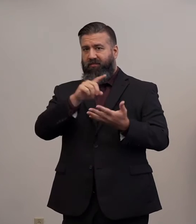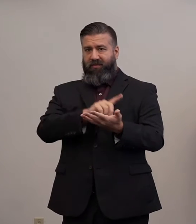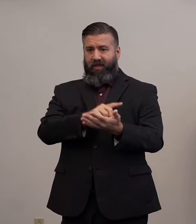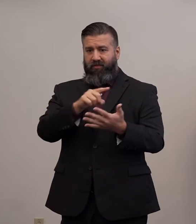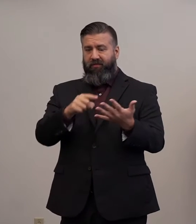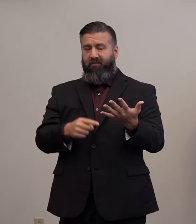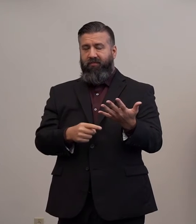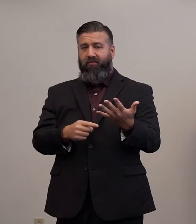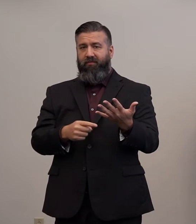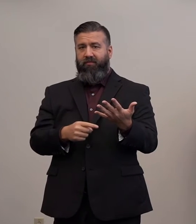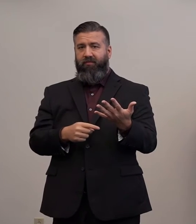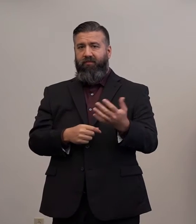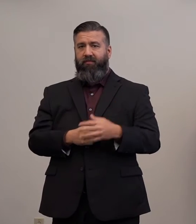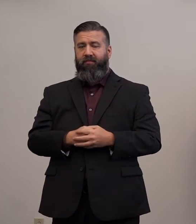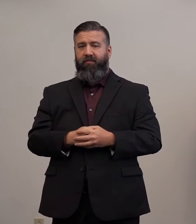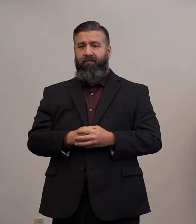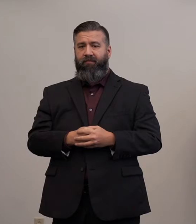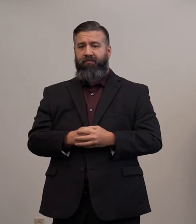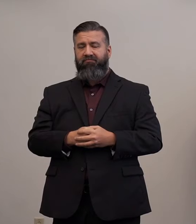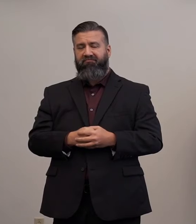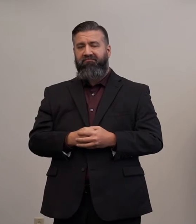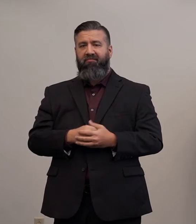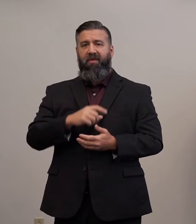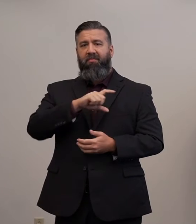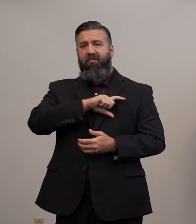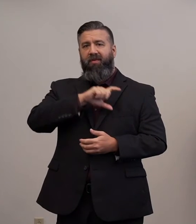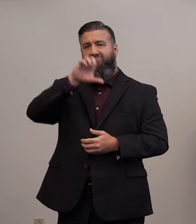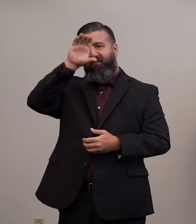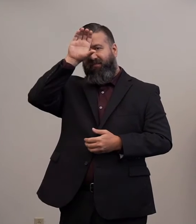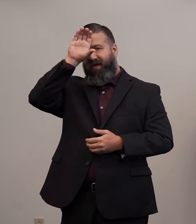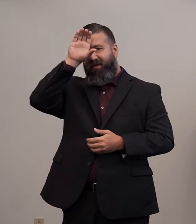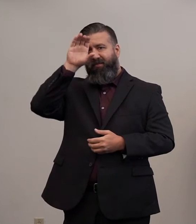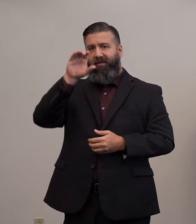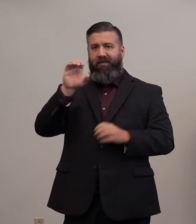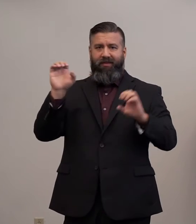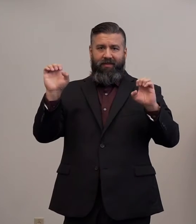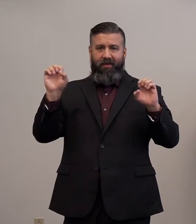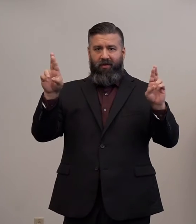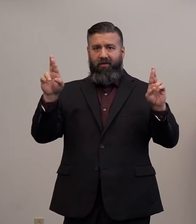responders obviously being police officers, firemen, and paramedics.